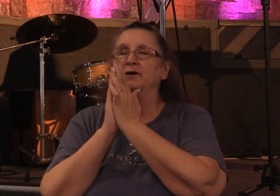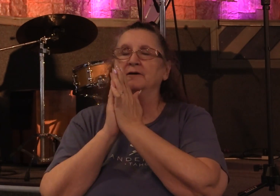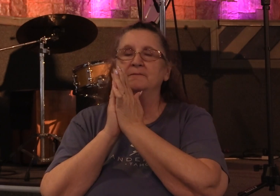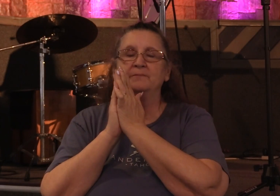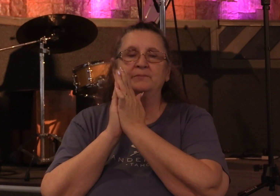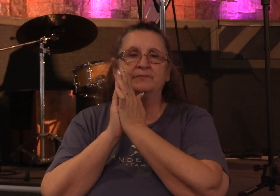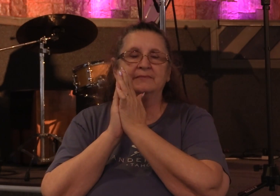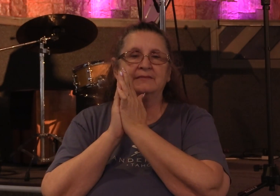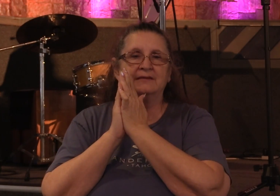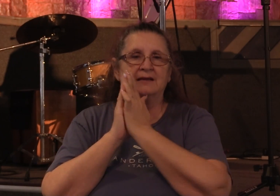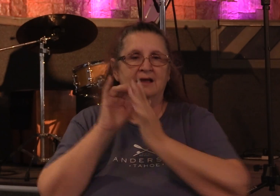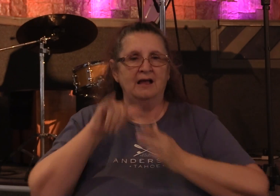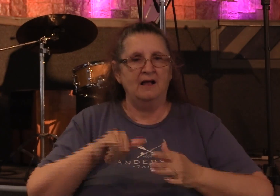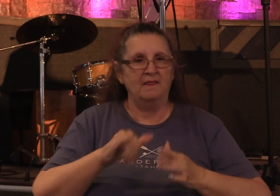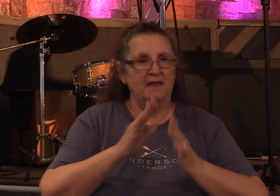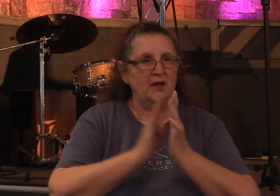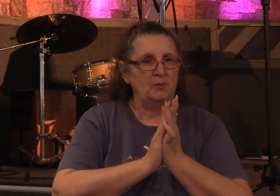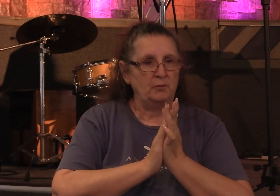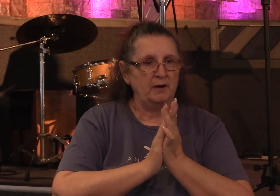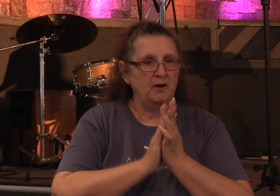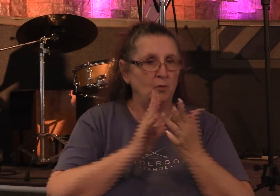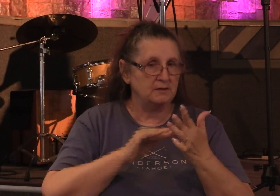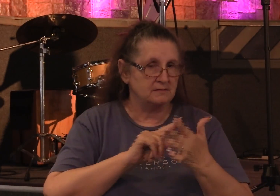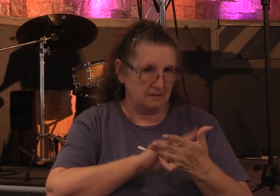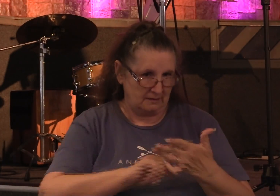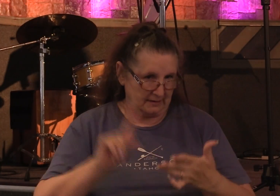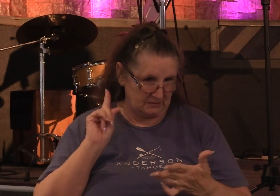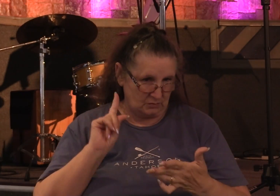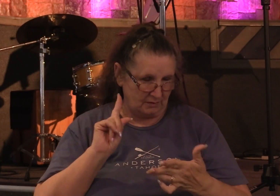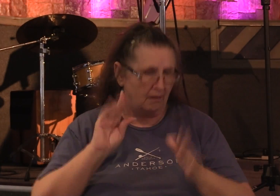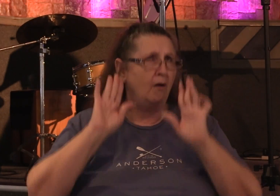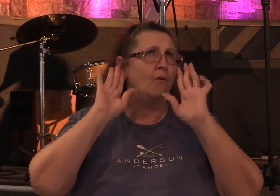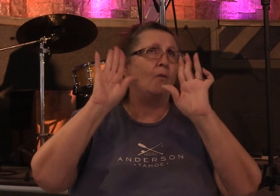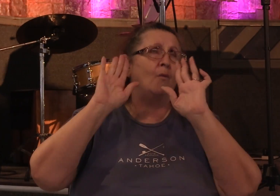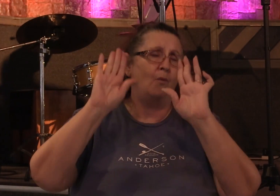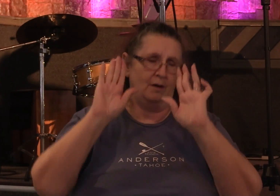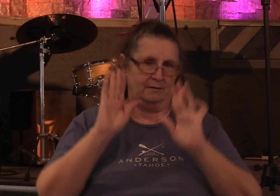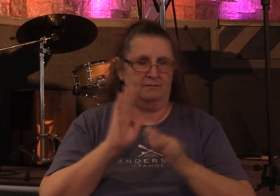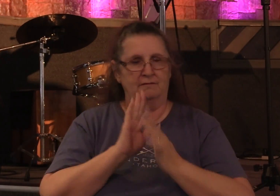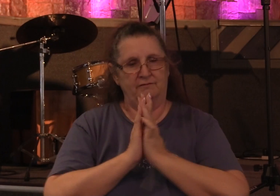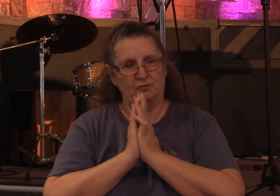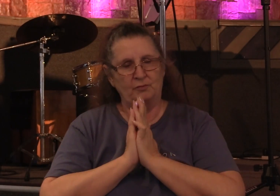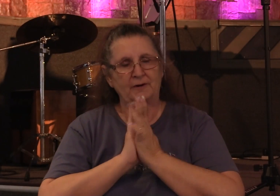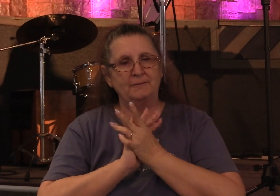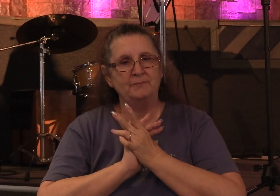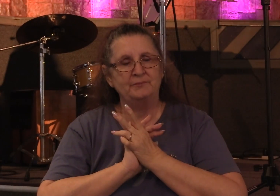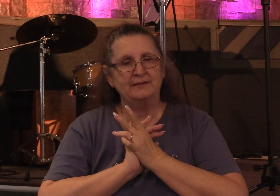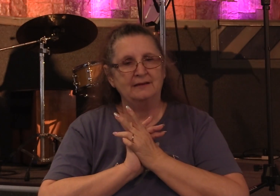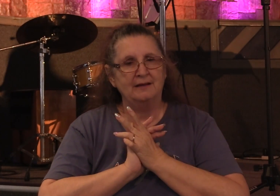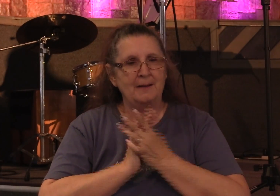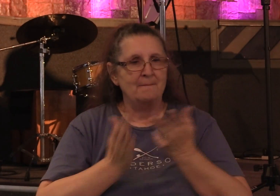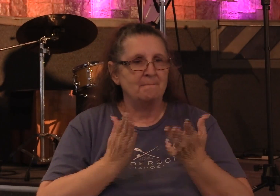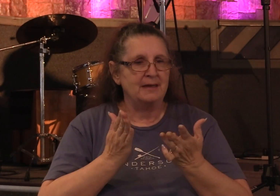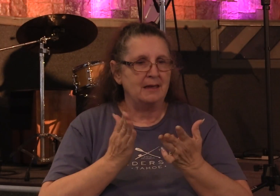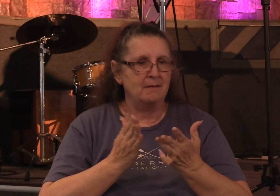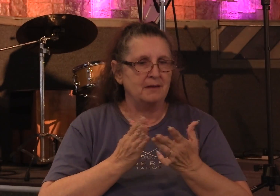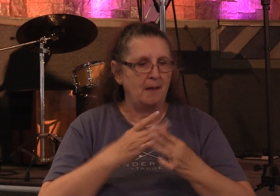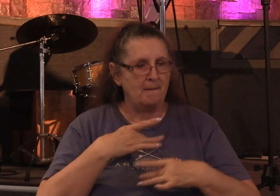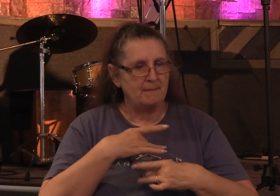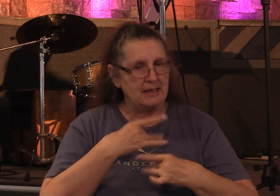Well, that prayer is what we took a look at last week and what a great prayer it was. Probably one of the most interesting things about